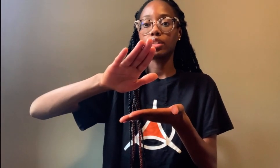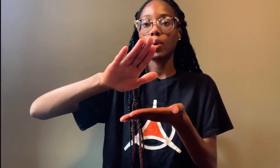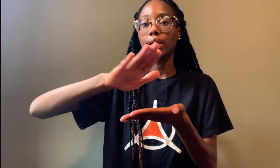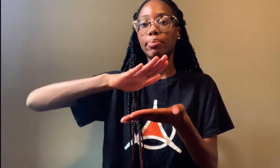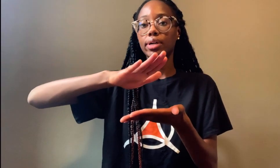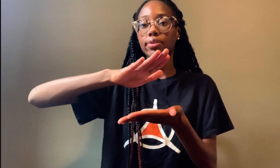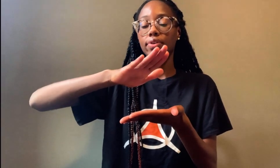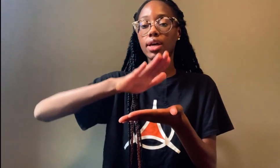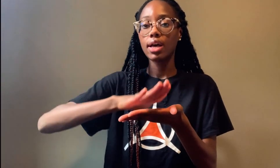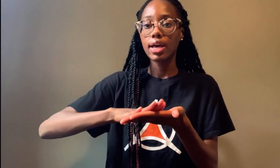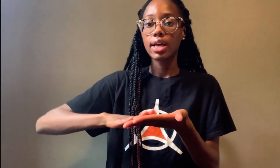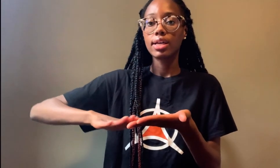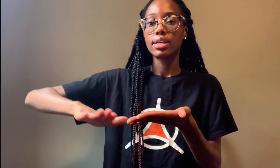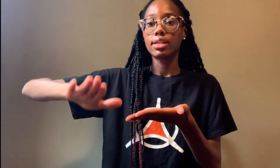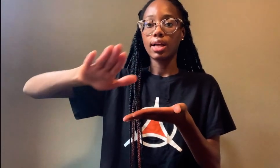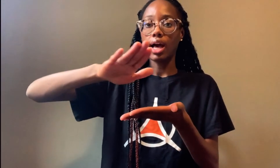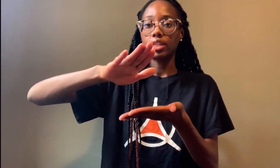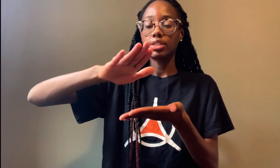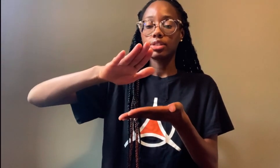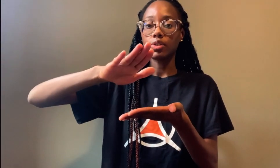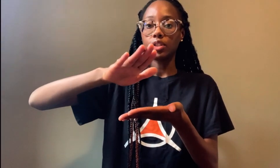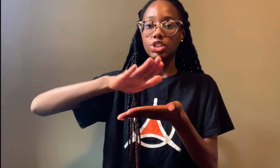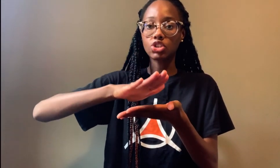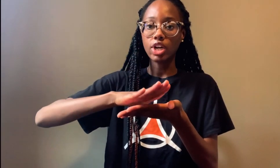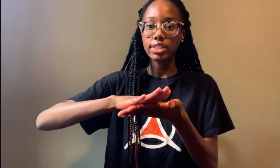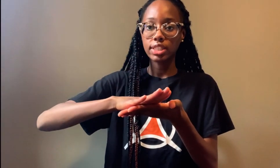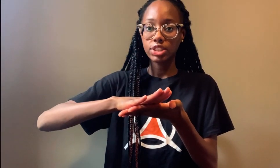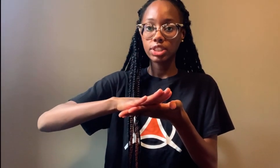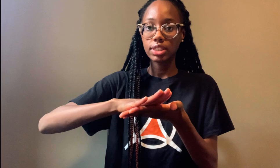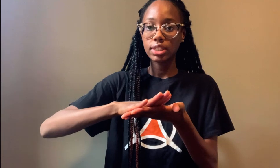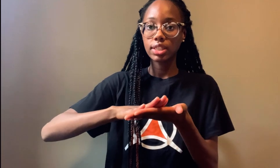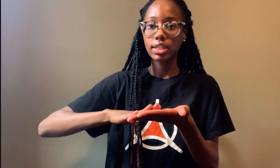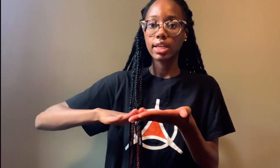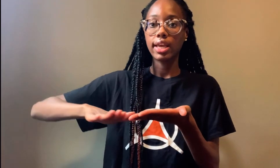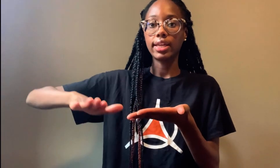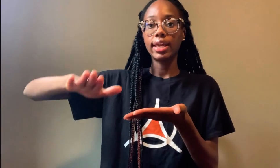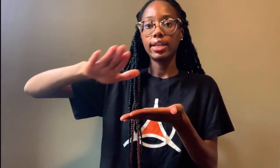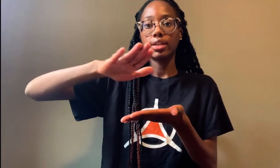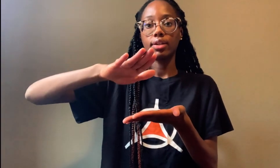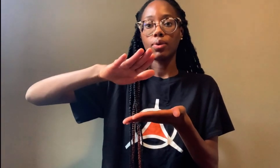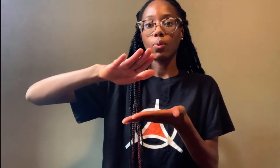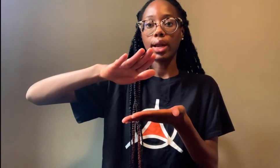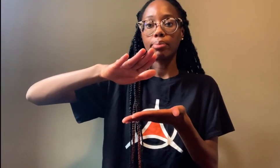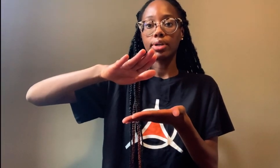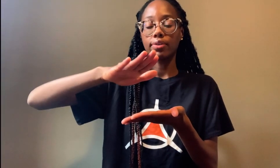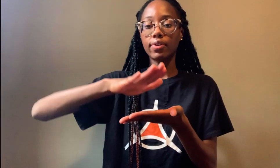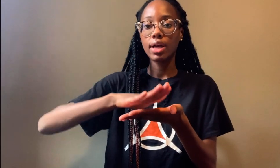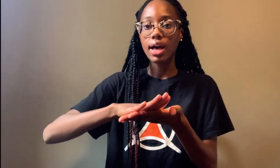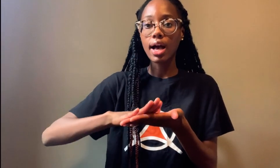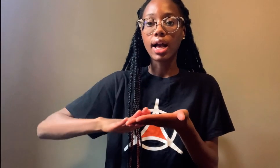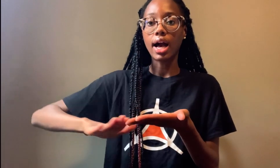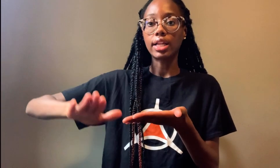right above college. So it should start touching and end right above college.